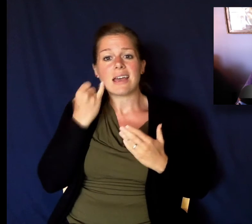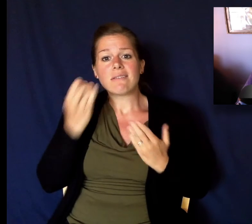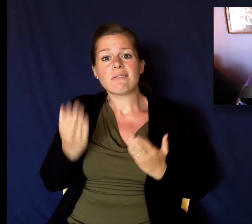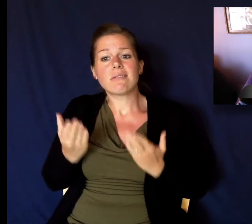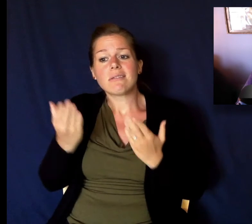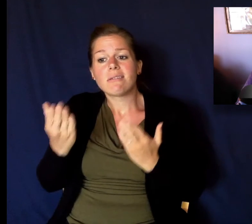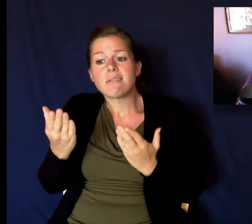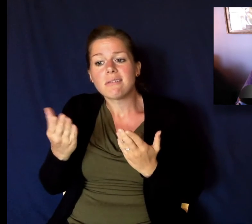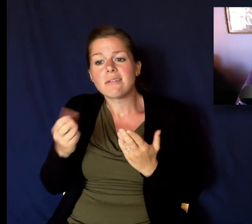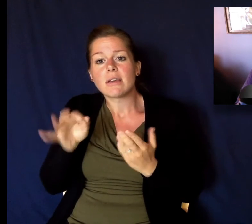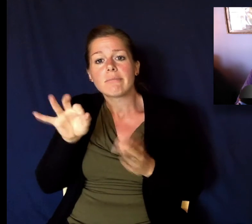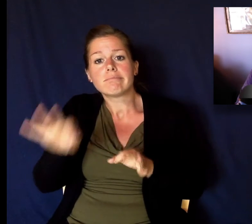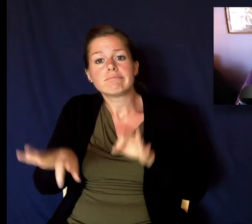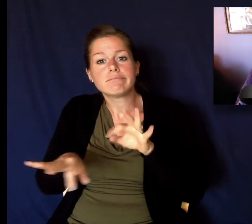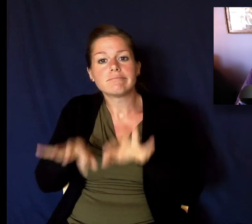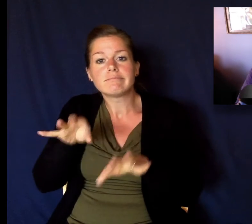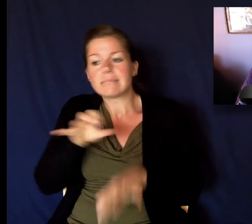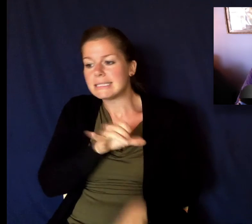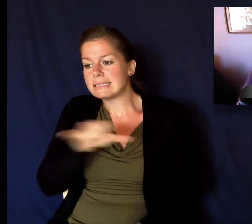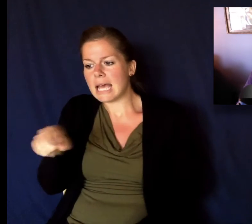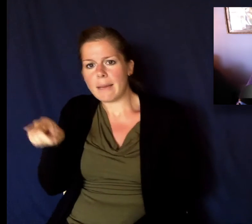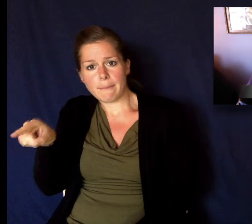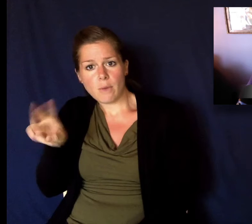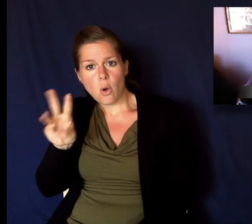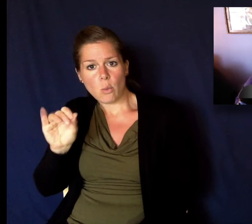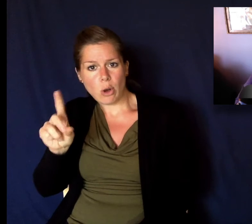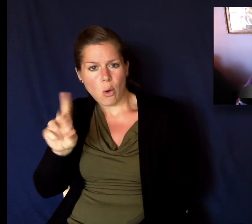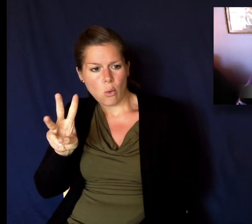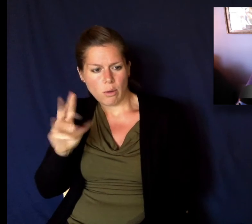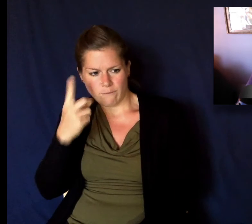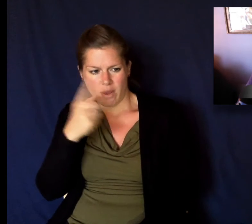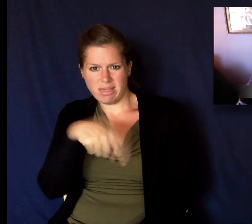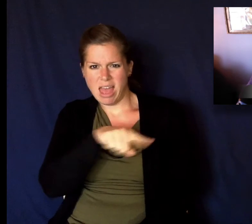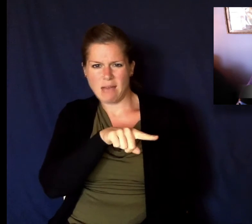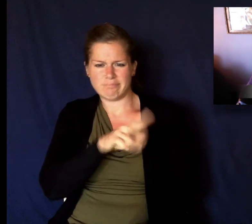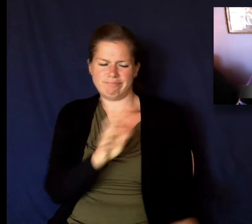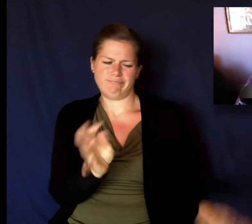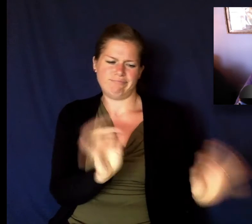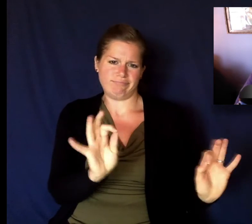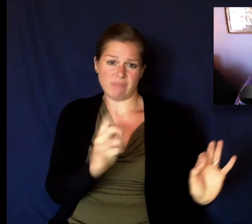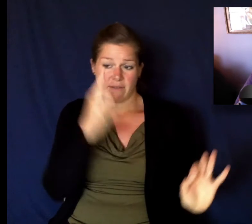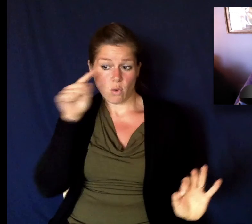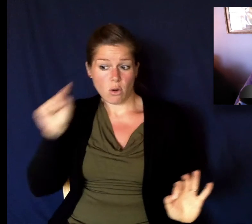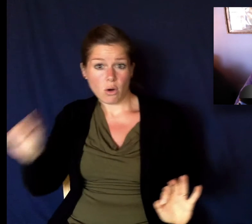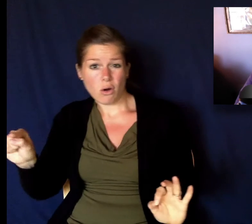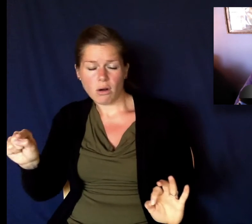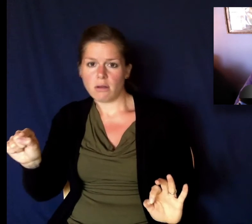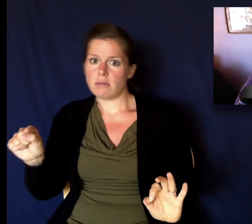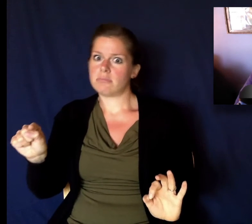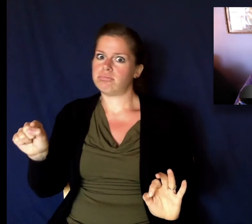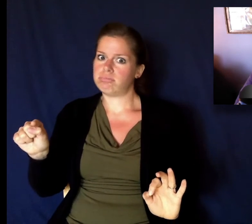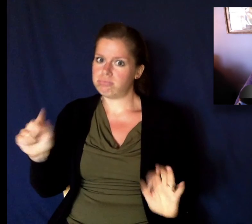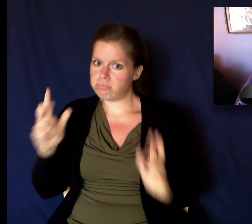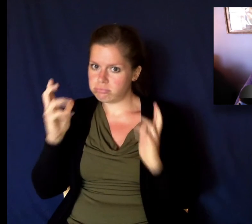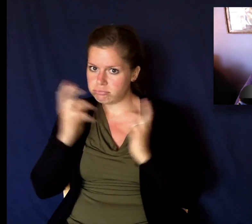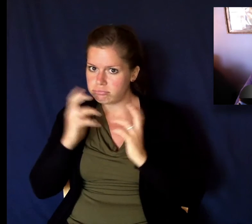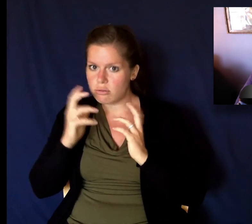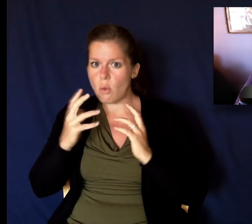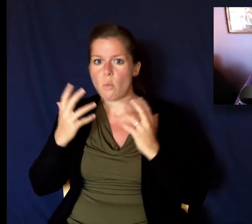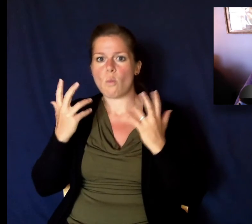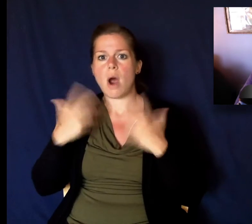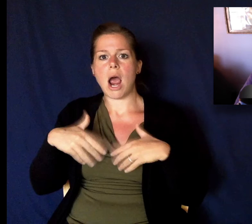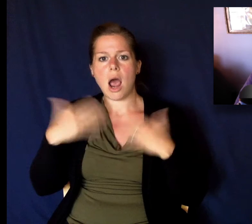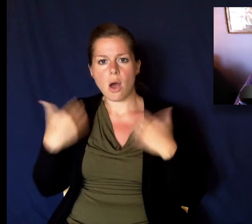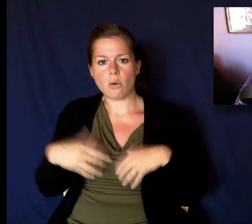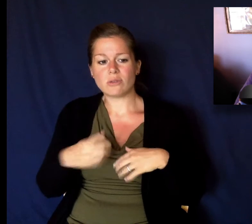people give out of this very sacrificial, give all that you have approach. Isn't the